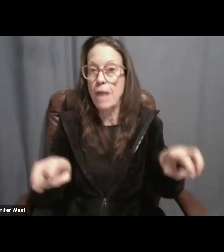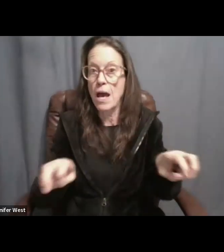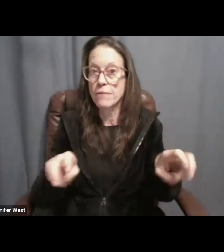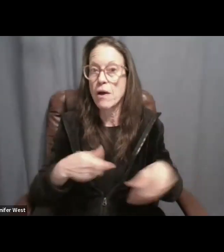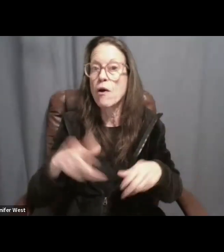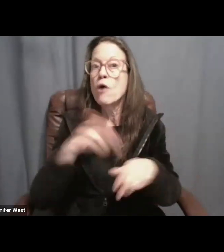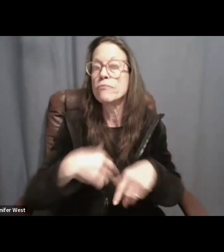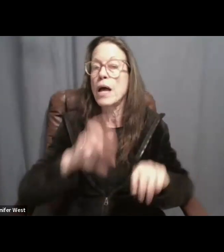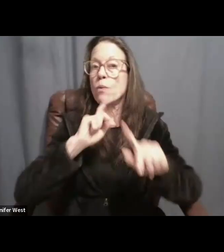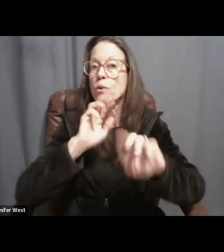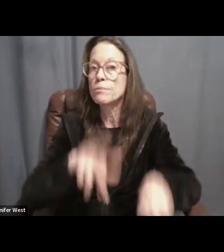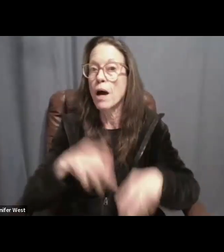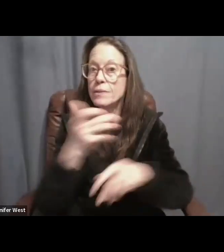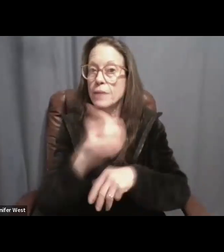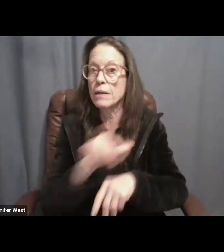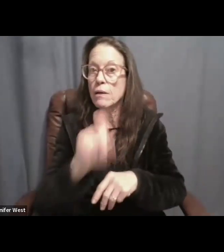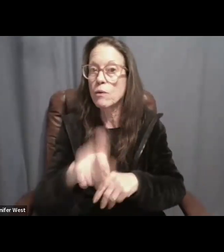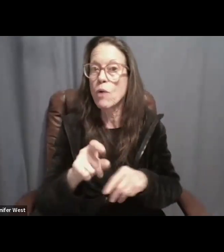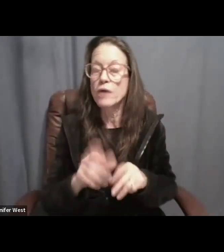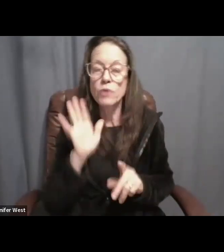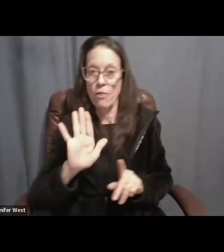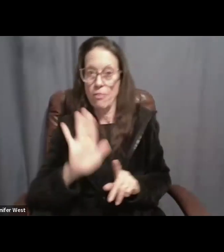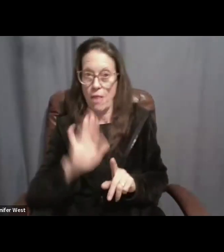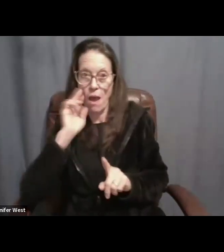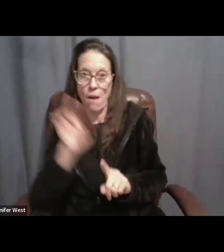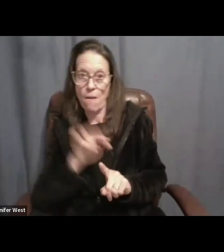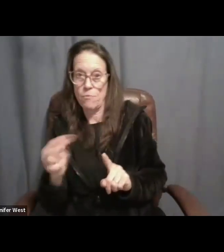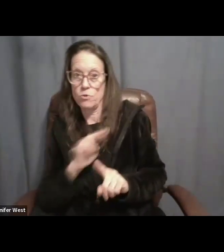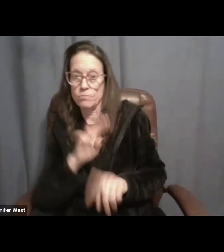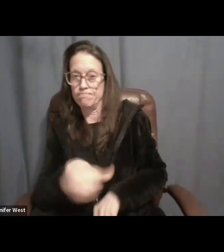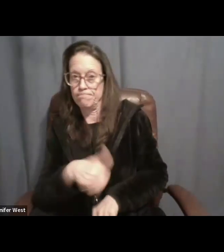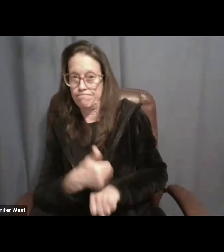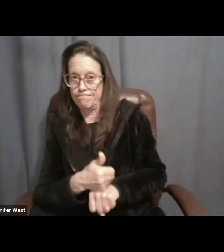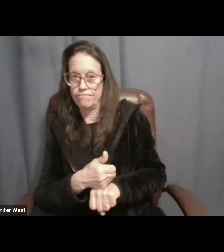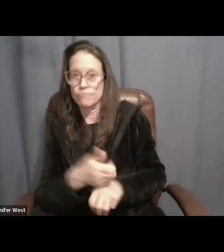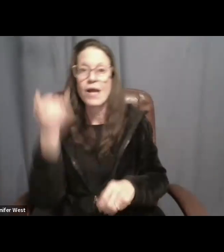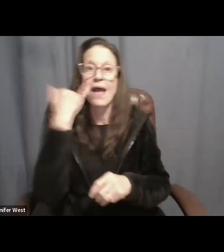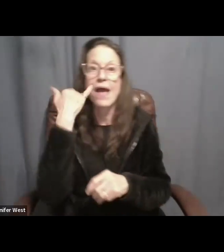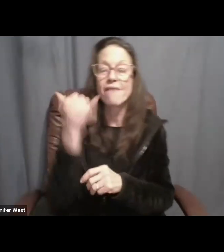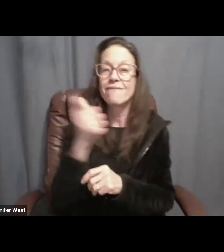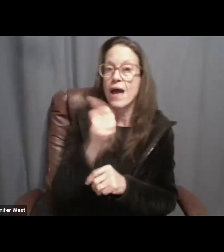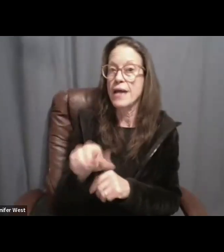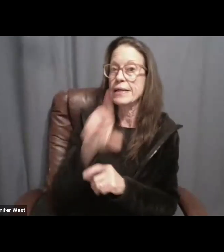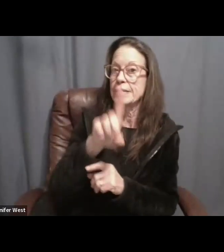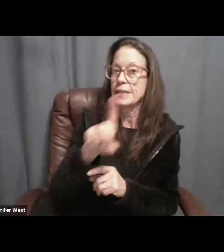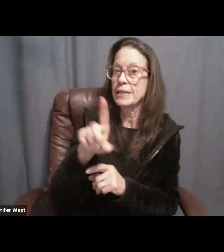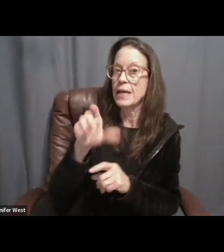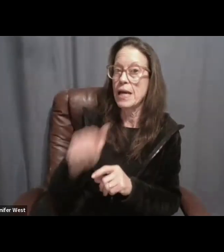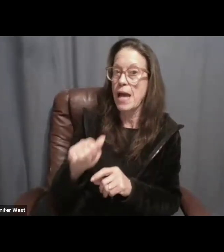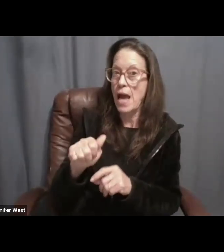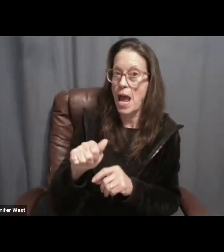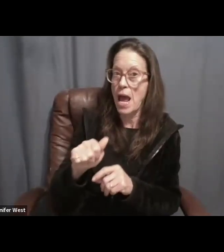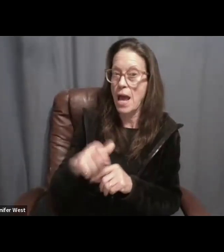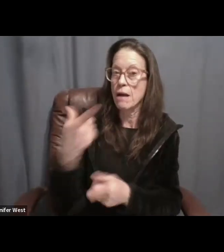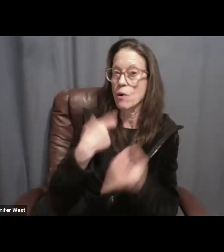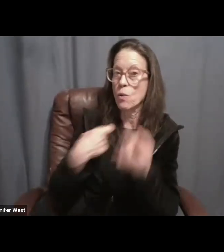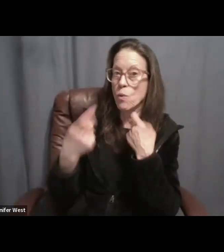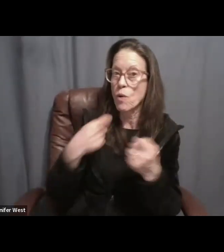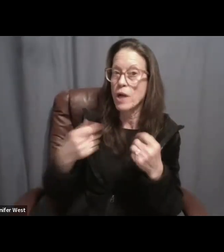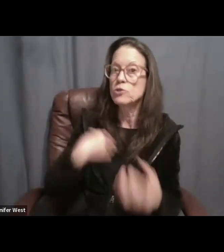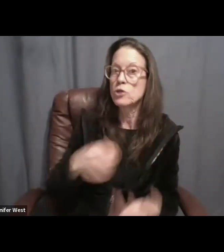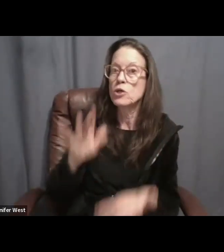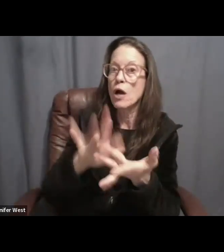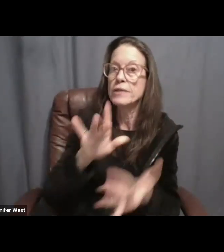perspective. But if you have any specific DDA related questions, please reach out to your DDA regional